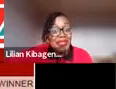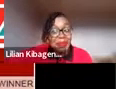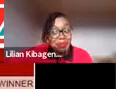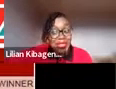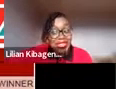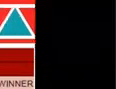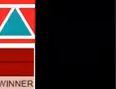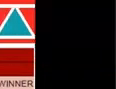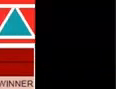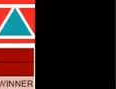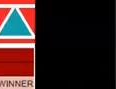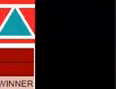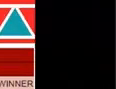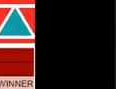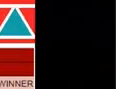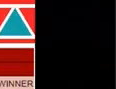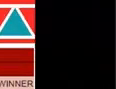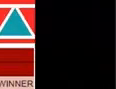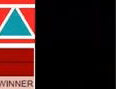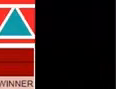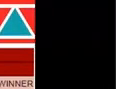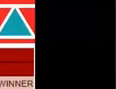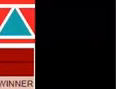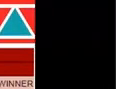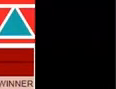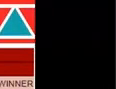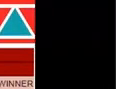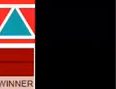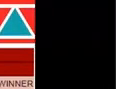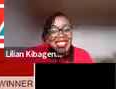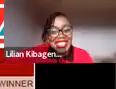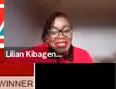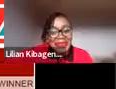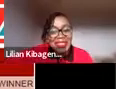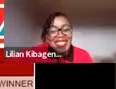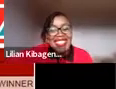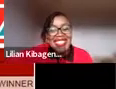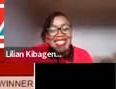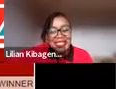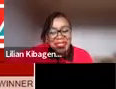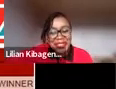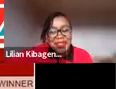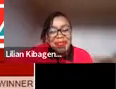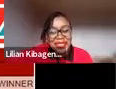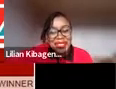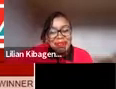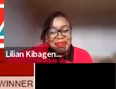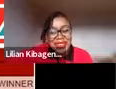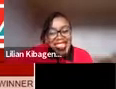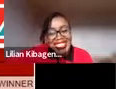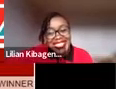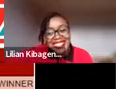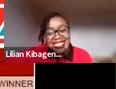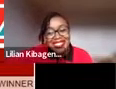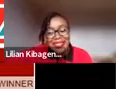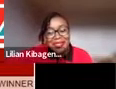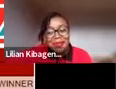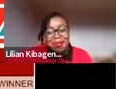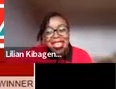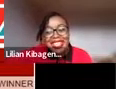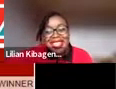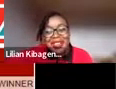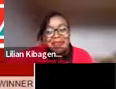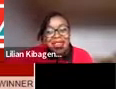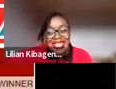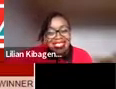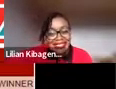grand prize winner. And we have Dominic Ogino from Kibo's School for the Blind in